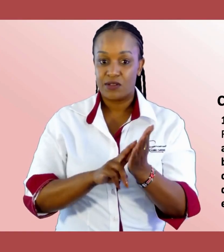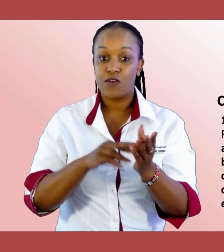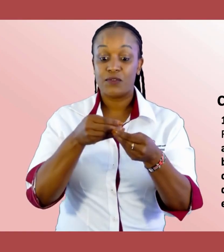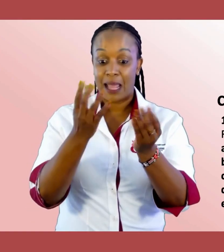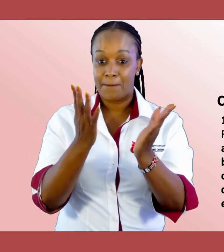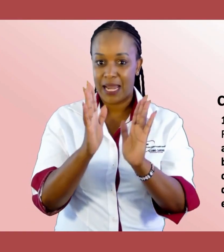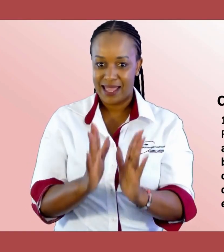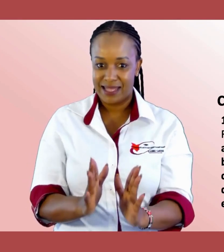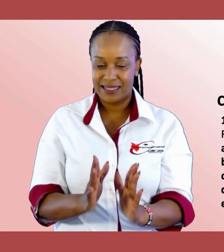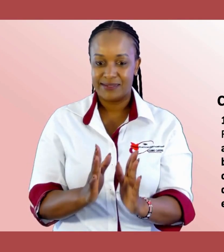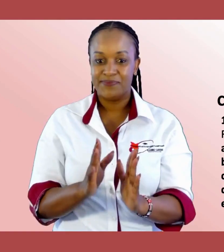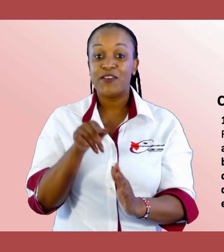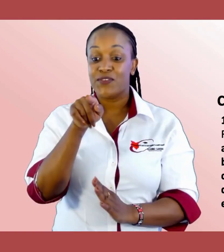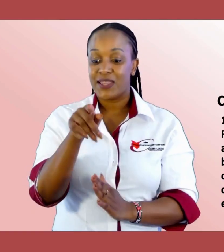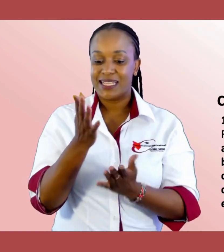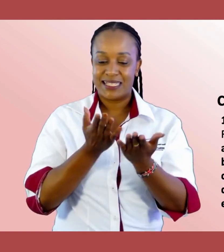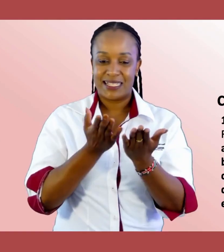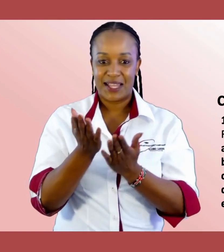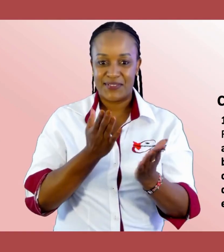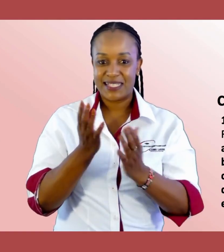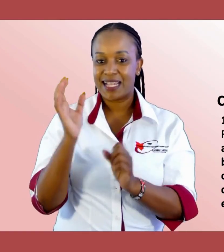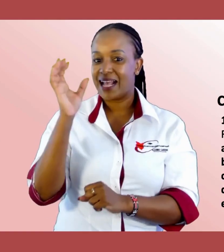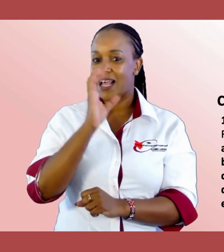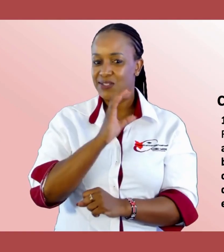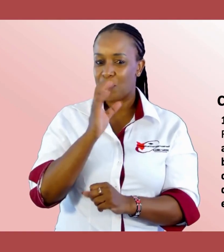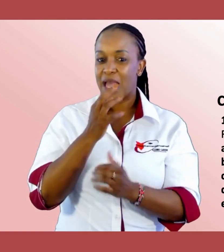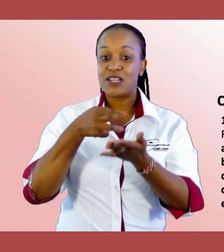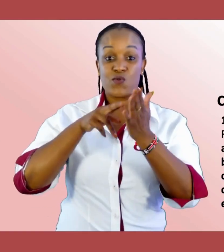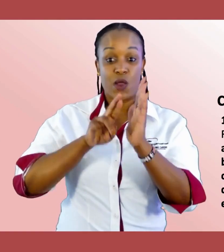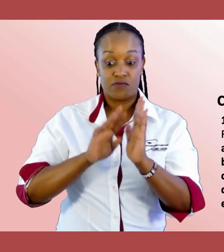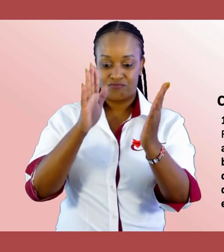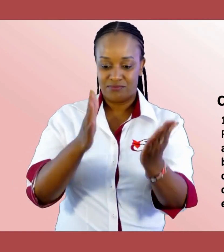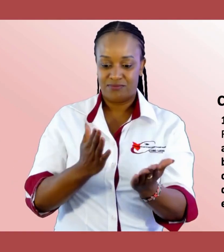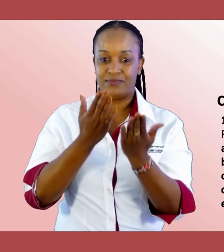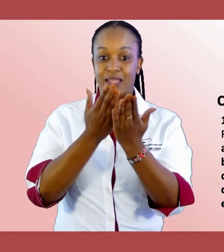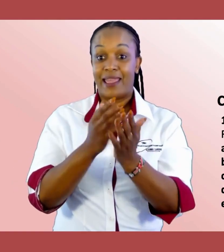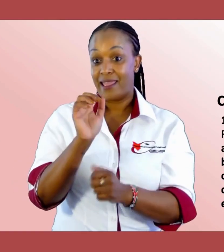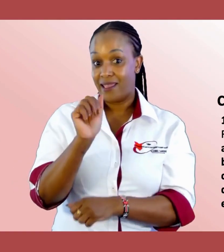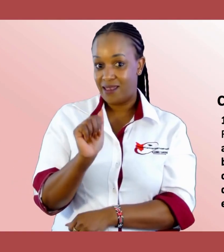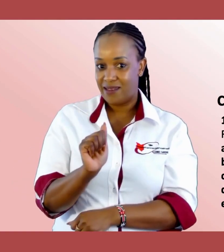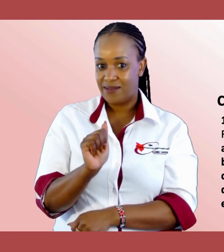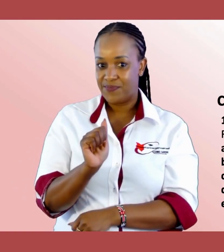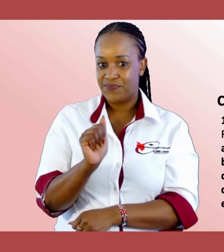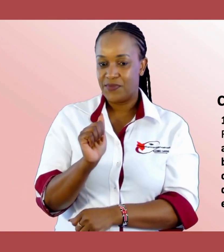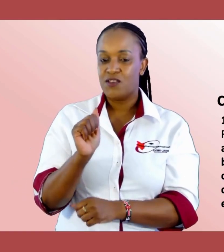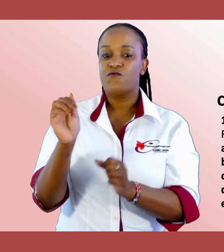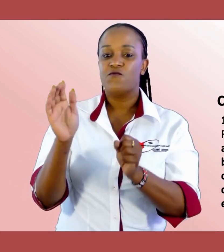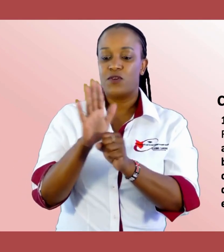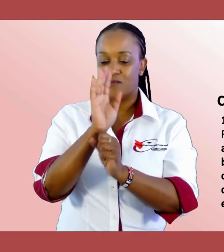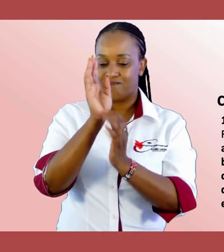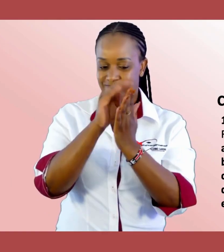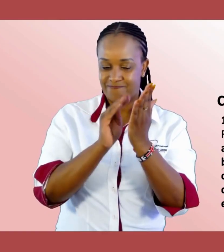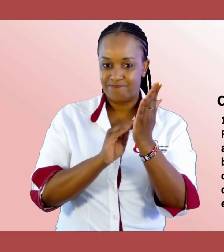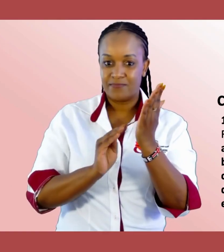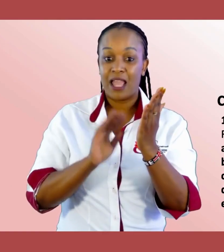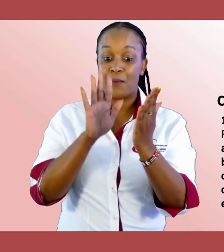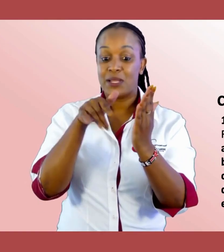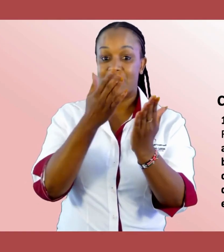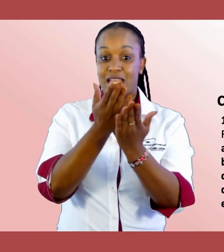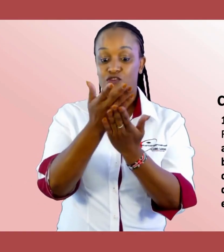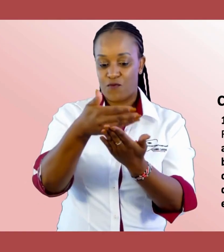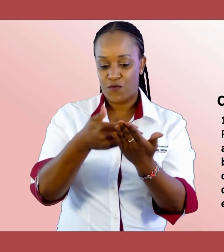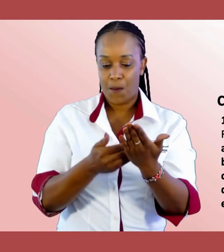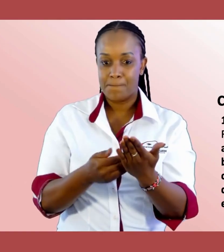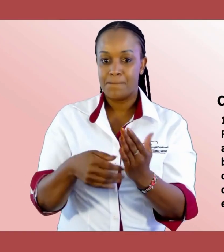of suppliers. For this service, the customer is required to submit A. Duly filled application